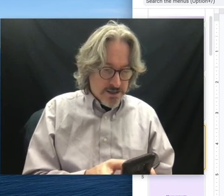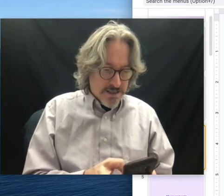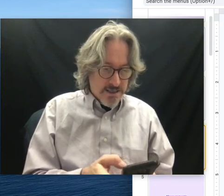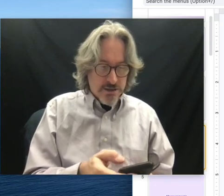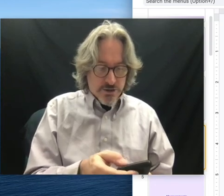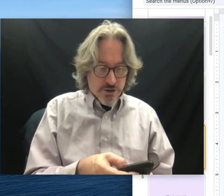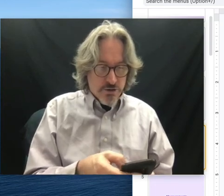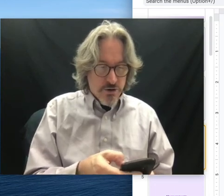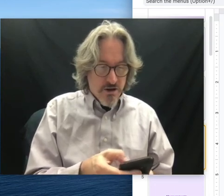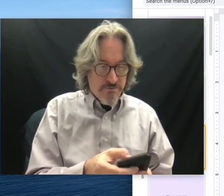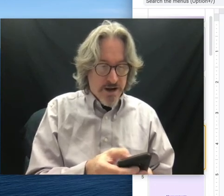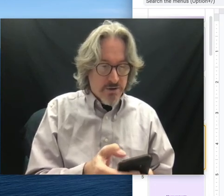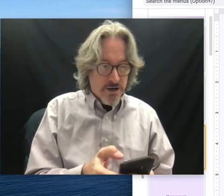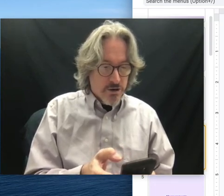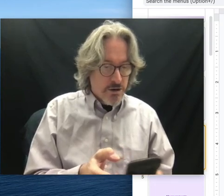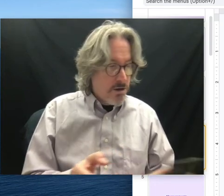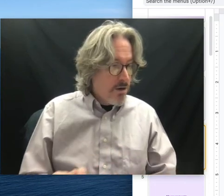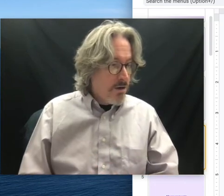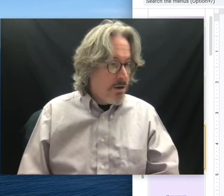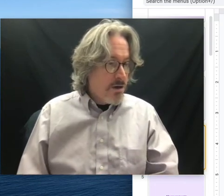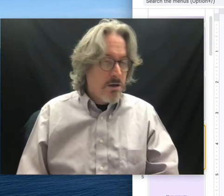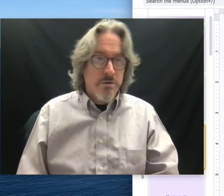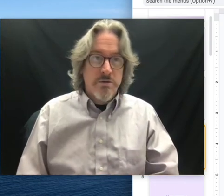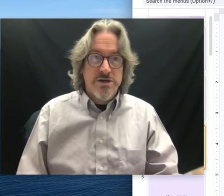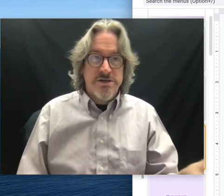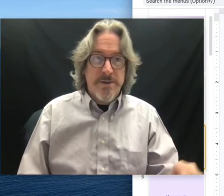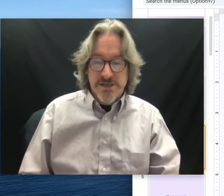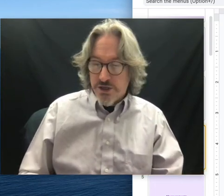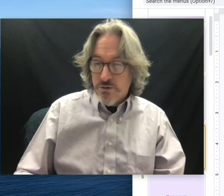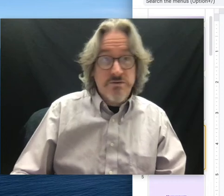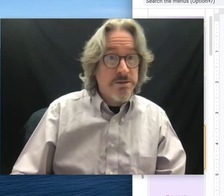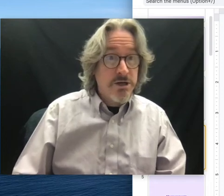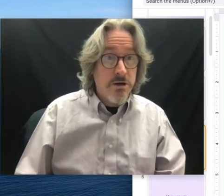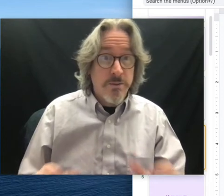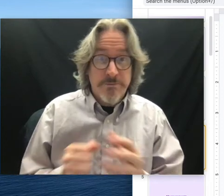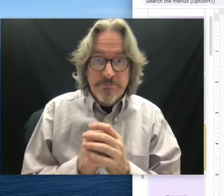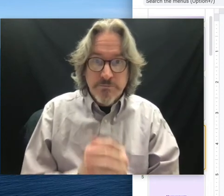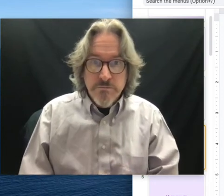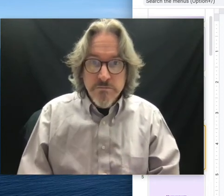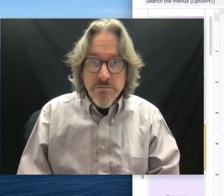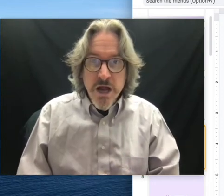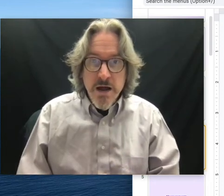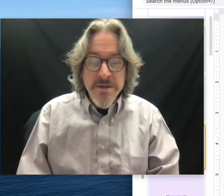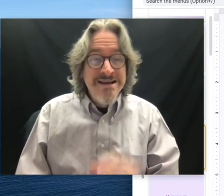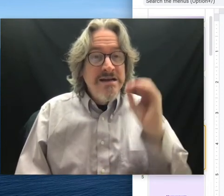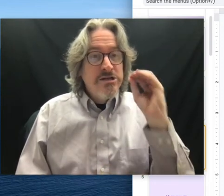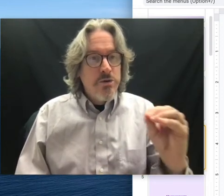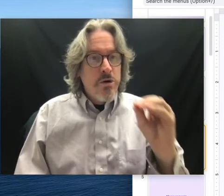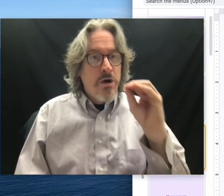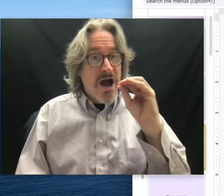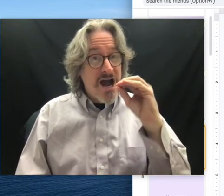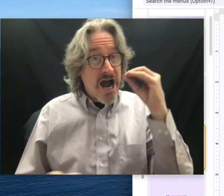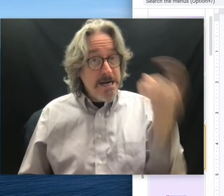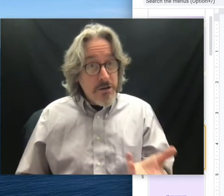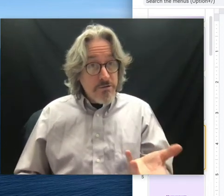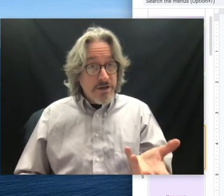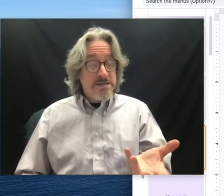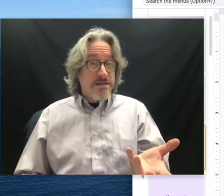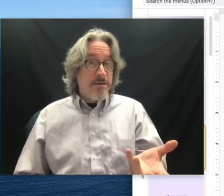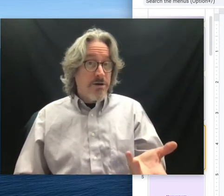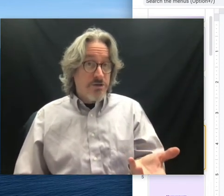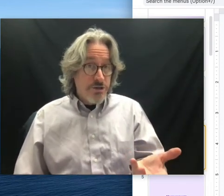recording this, I didn't turn off my ringer, which is the best cue for someone to call me. So